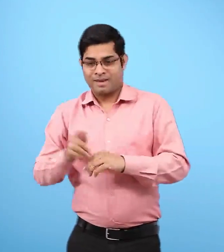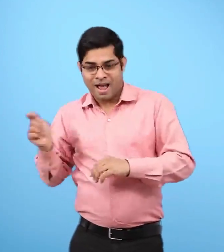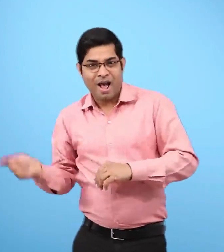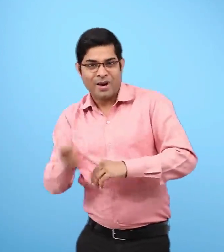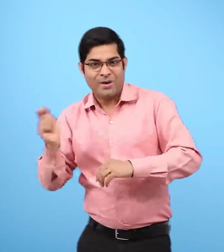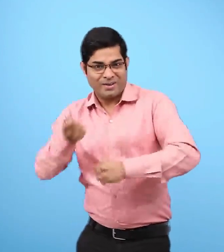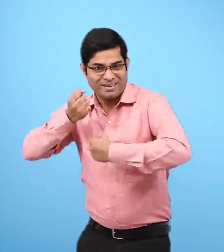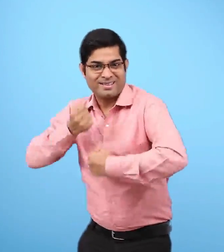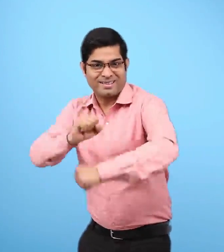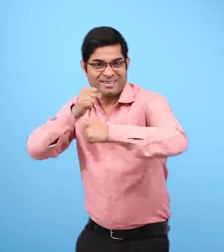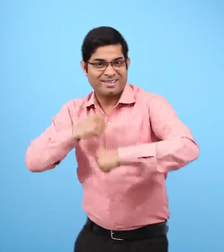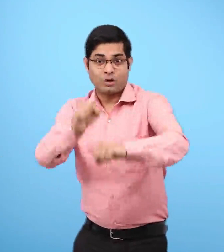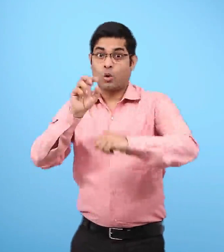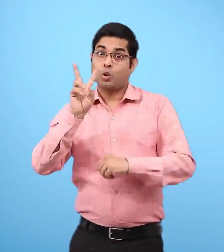shows 2 brooms.